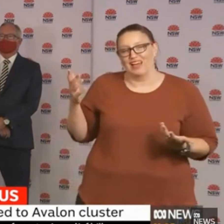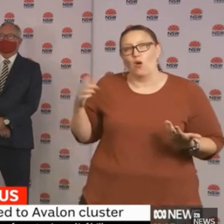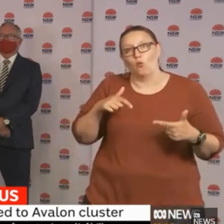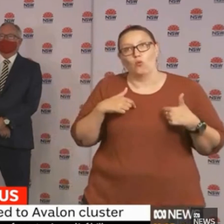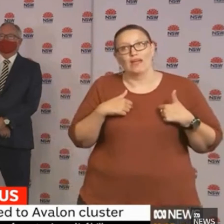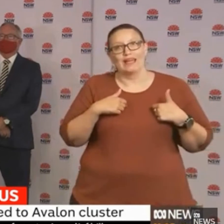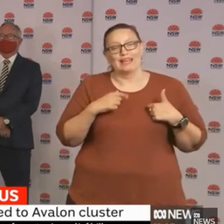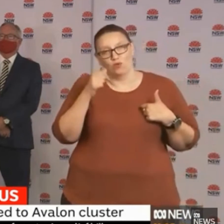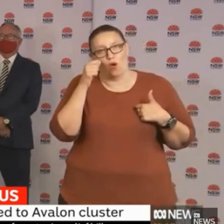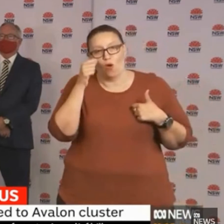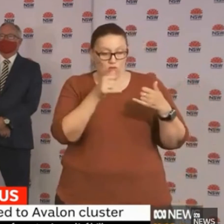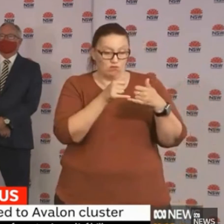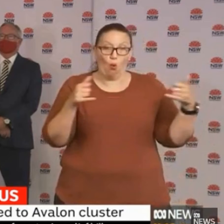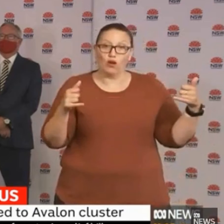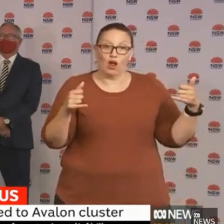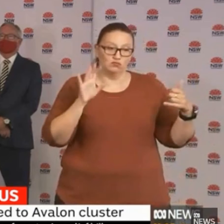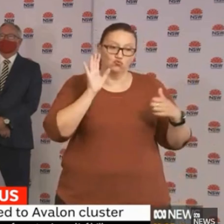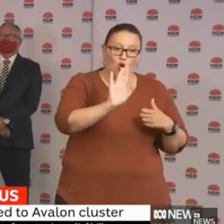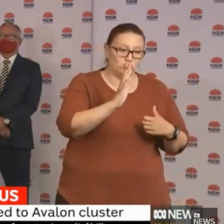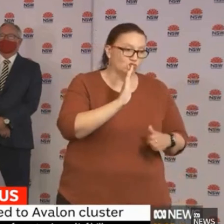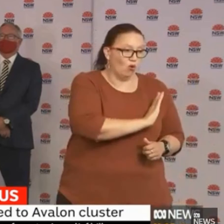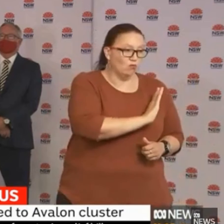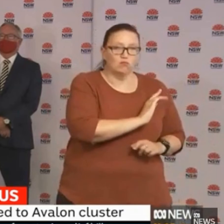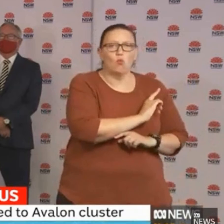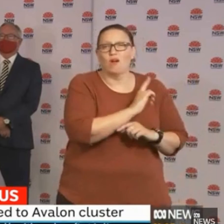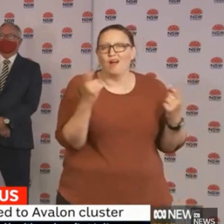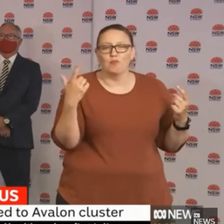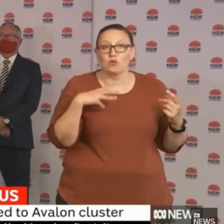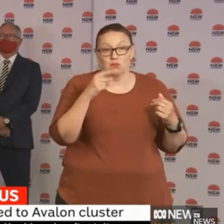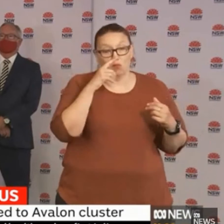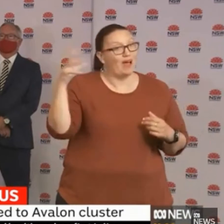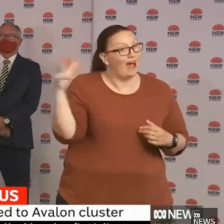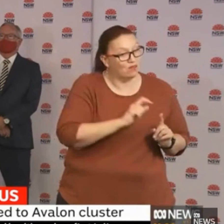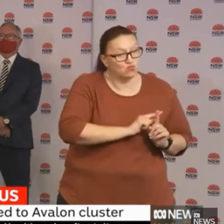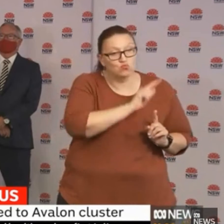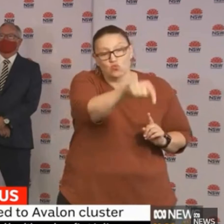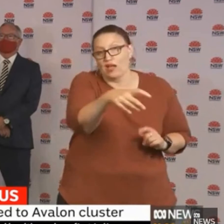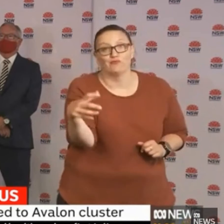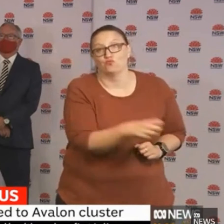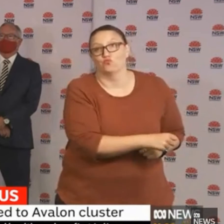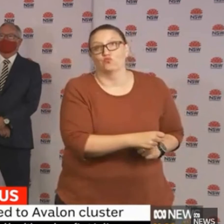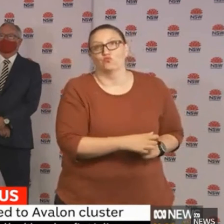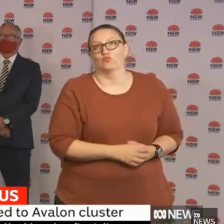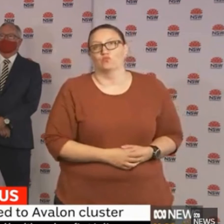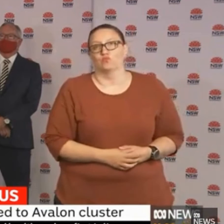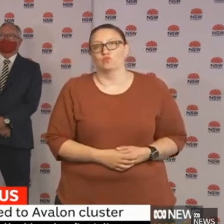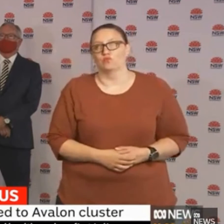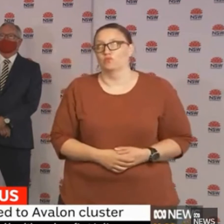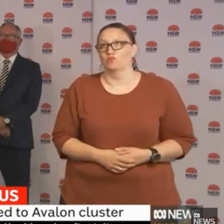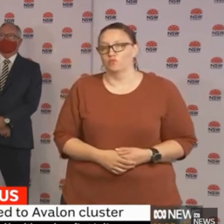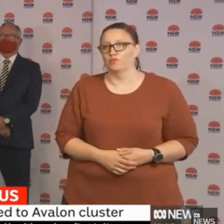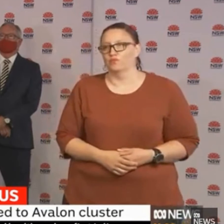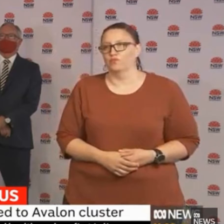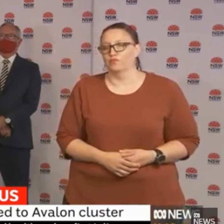an absolute barrier. We have to have people travelling for critical reasons and essential reasons, so there was always a risk of a reseeding